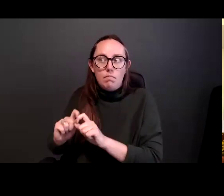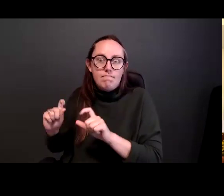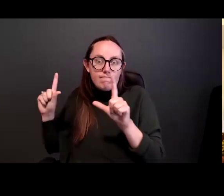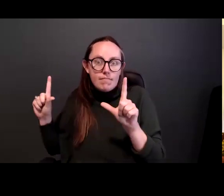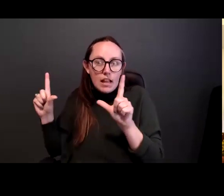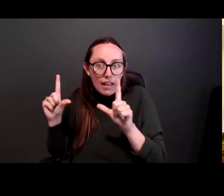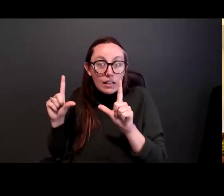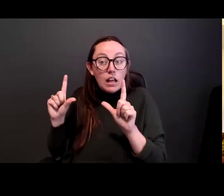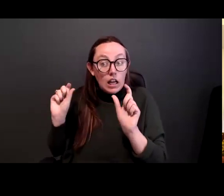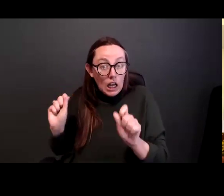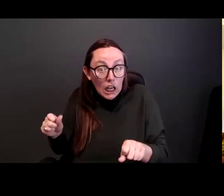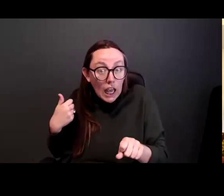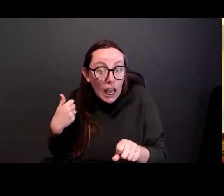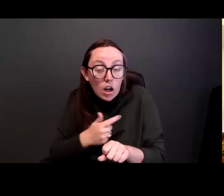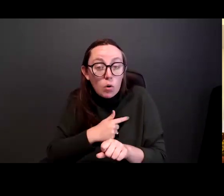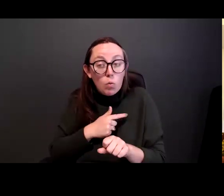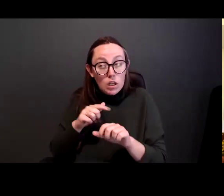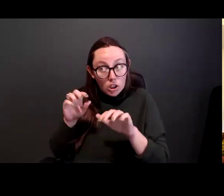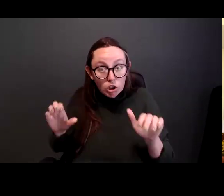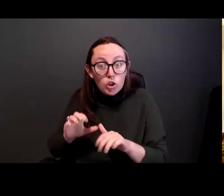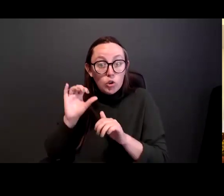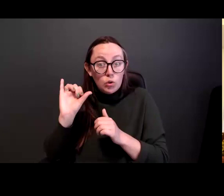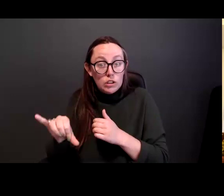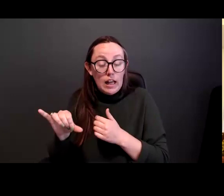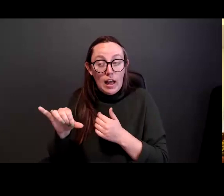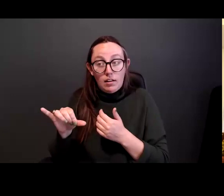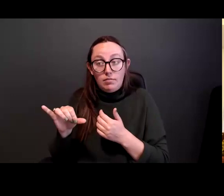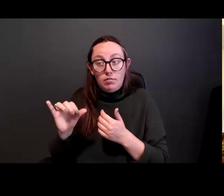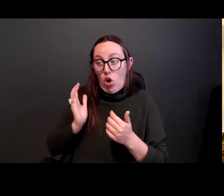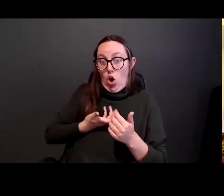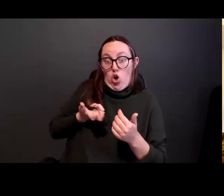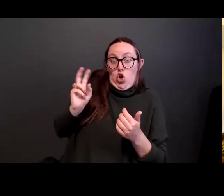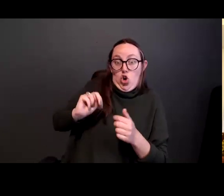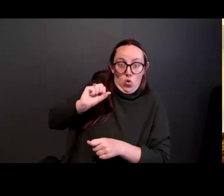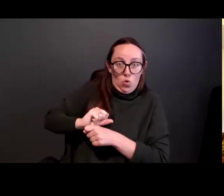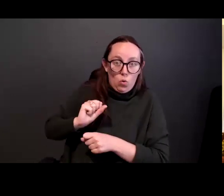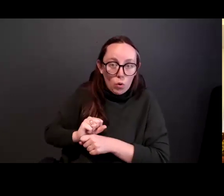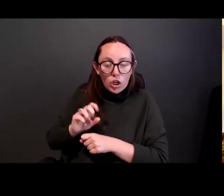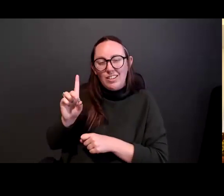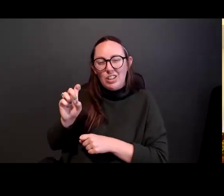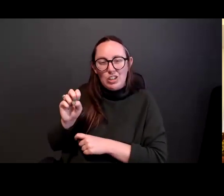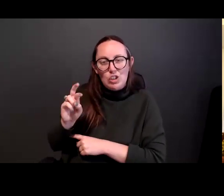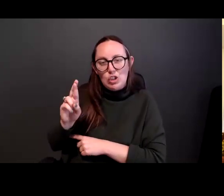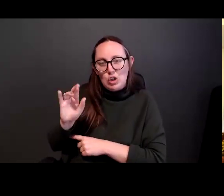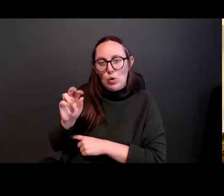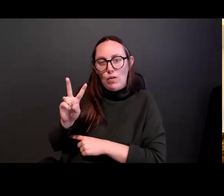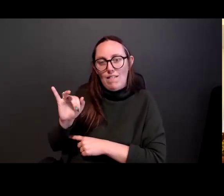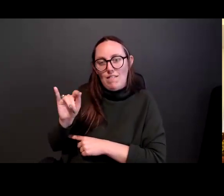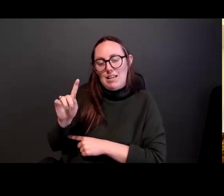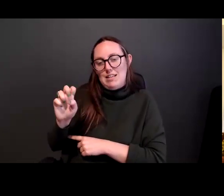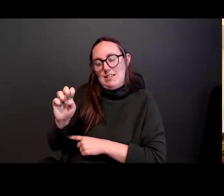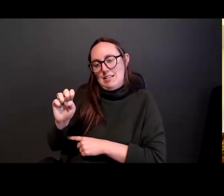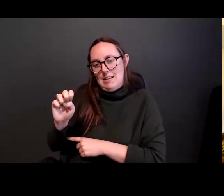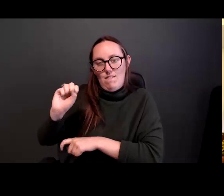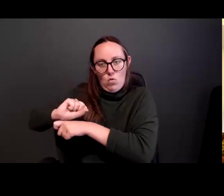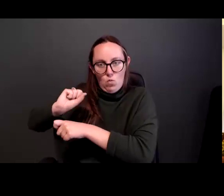public domain, CC BY, those more permissive licenses, but it's growing to be a very good resource. And I especially like